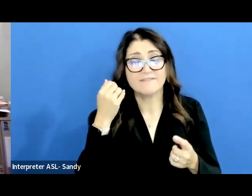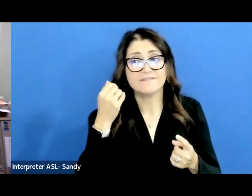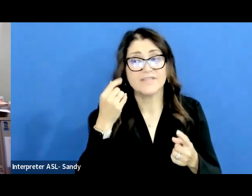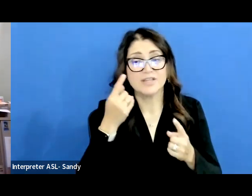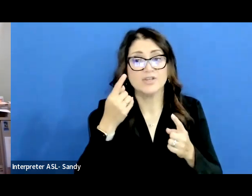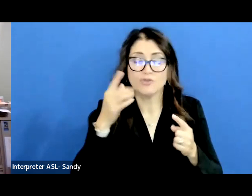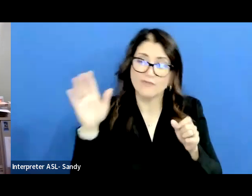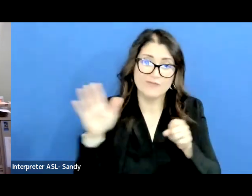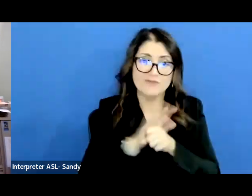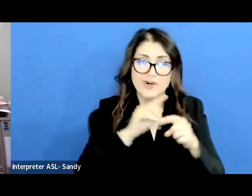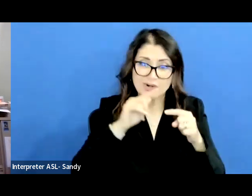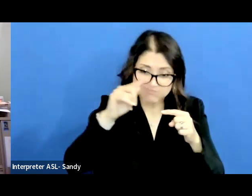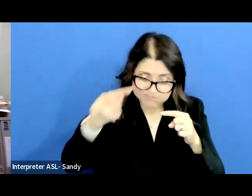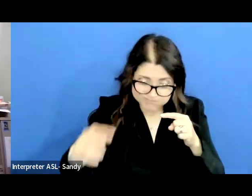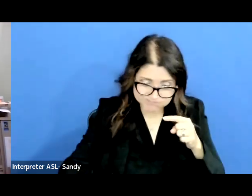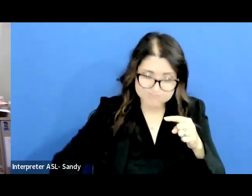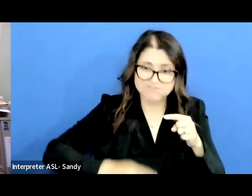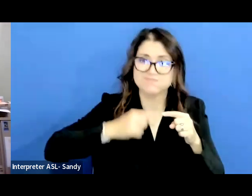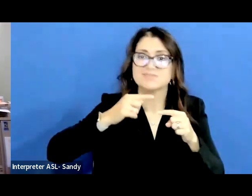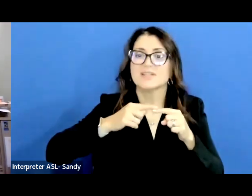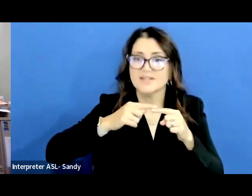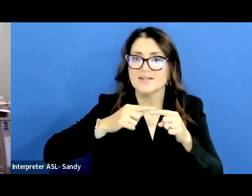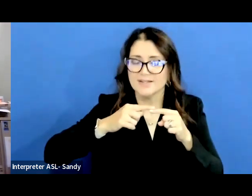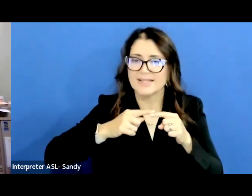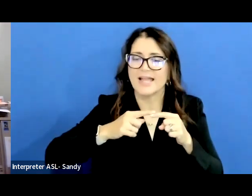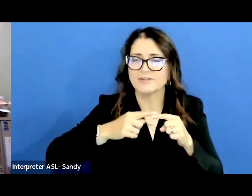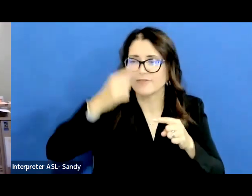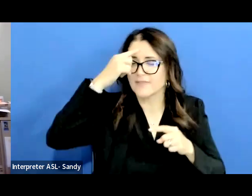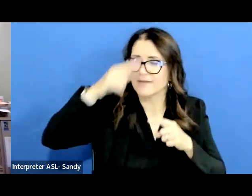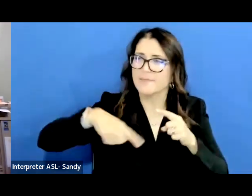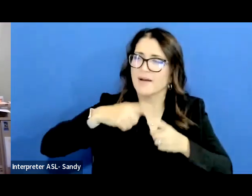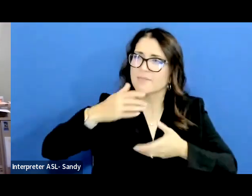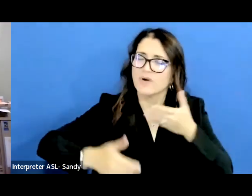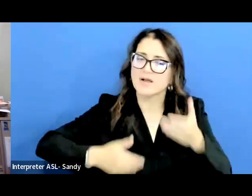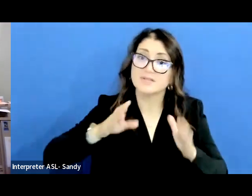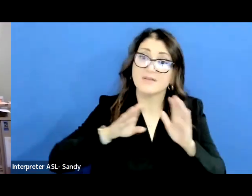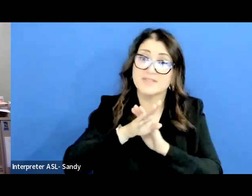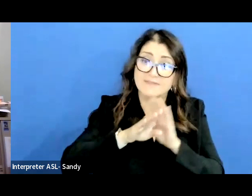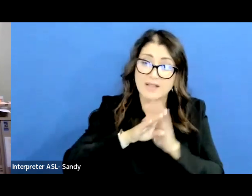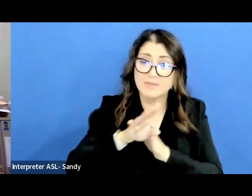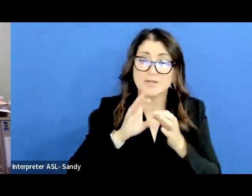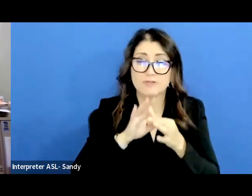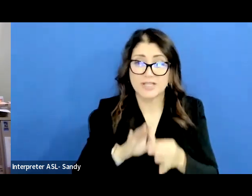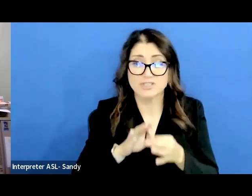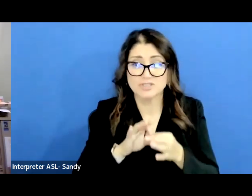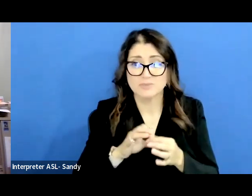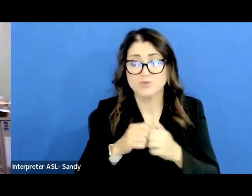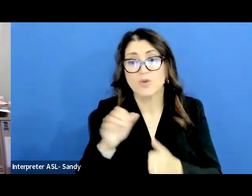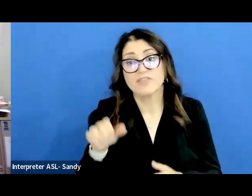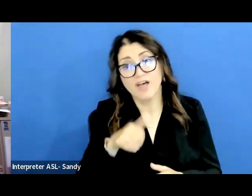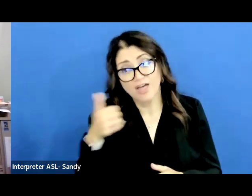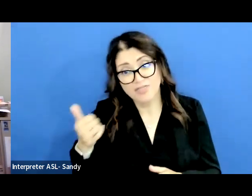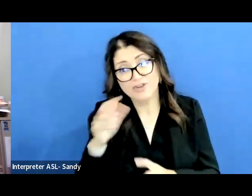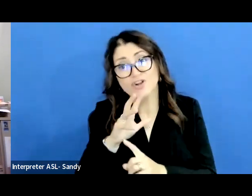that process of developing those relationships with other culturally